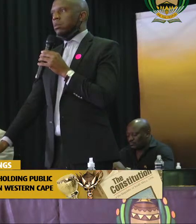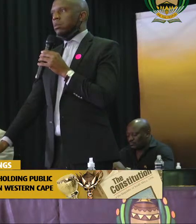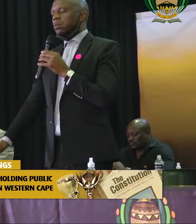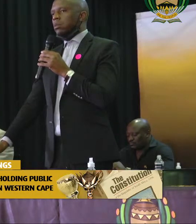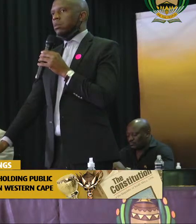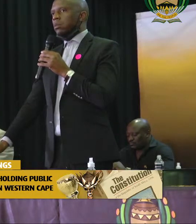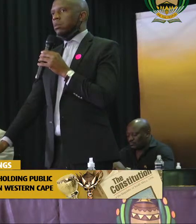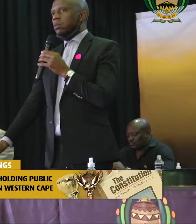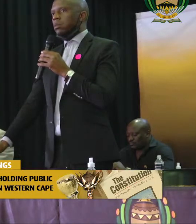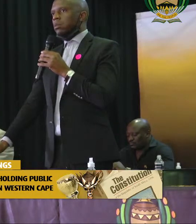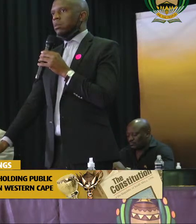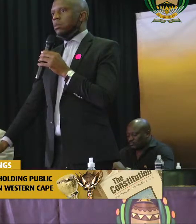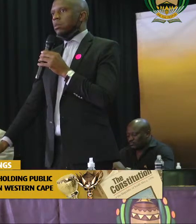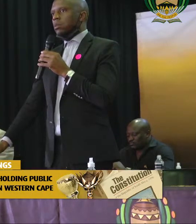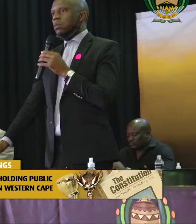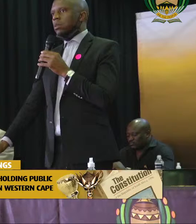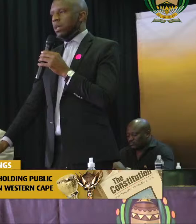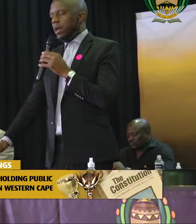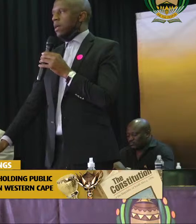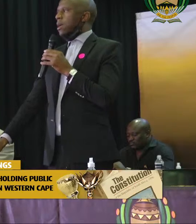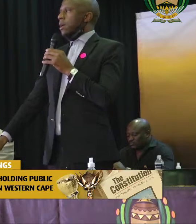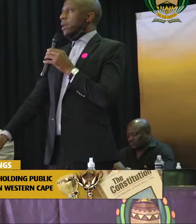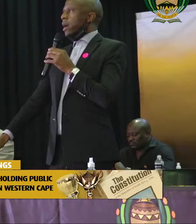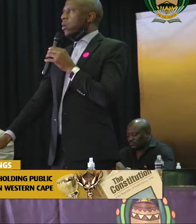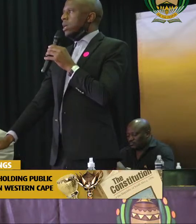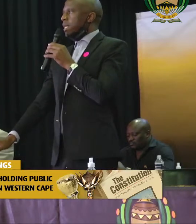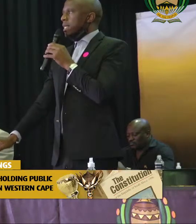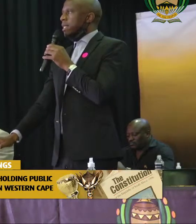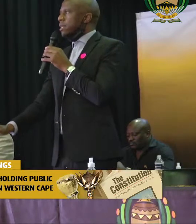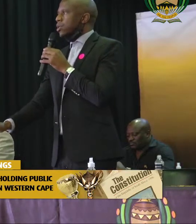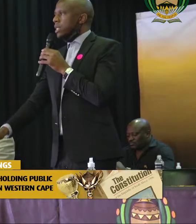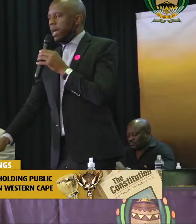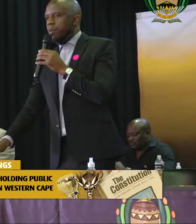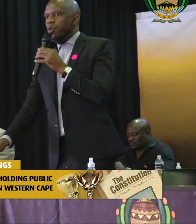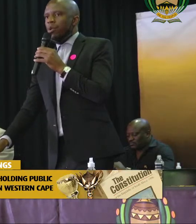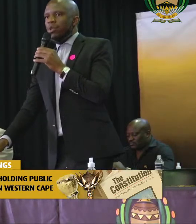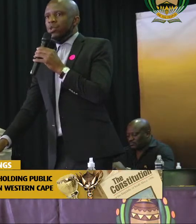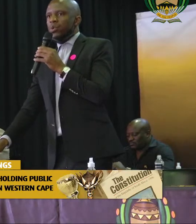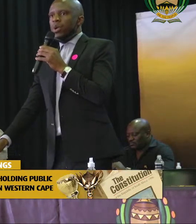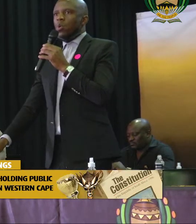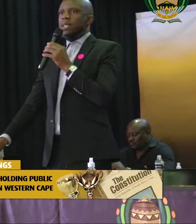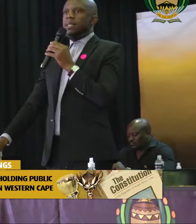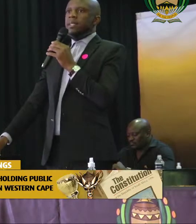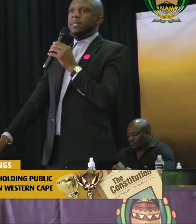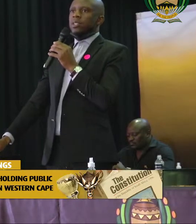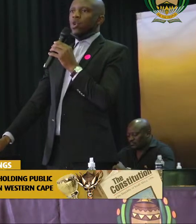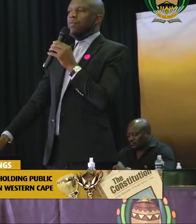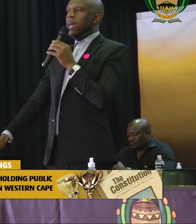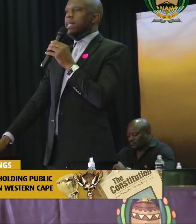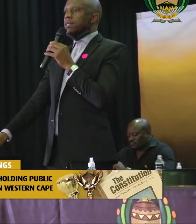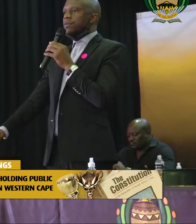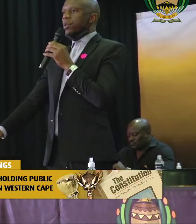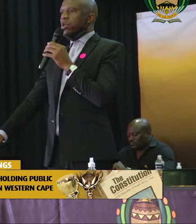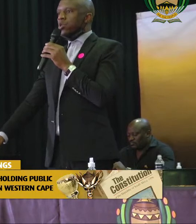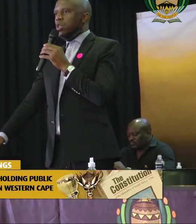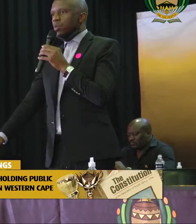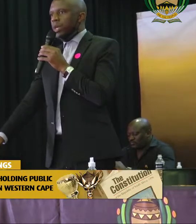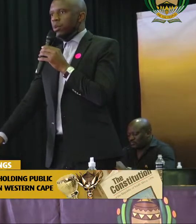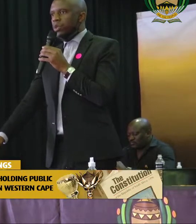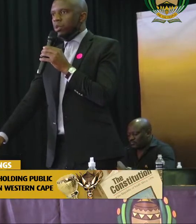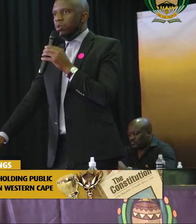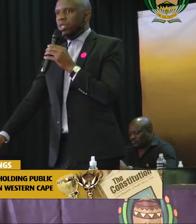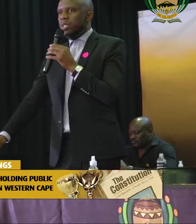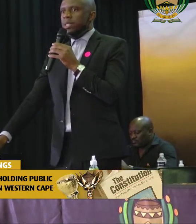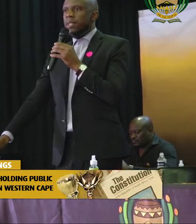ngabasincedisayo ukunixhasa ukunixhasa. Yeah. Now we're starting. It's your time. We're going to request show of hands for those who want to